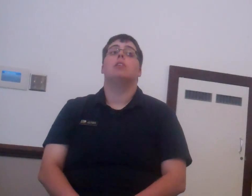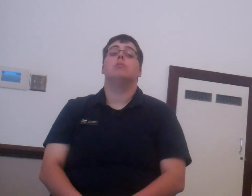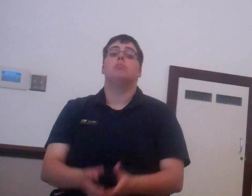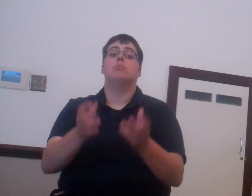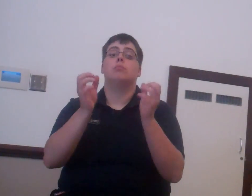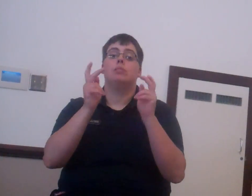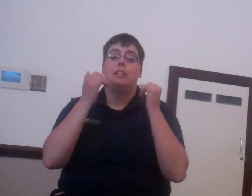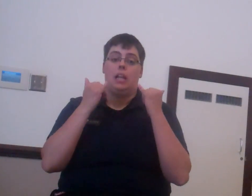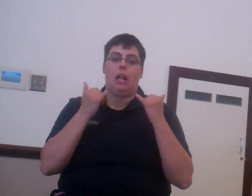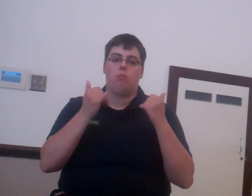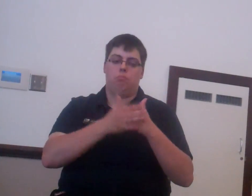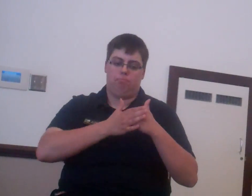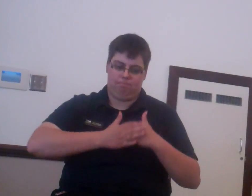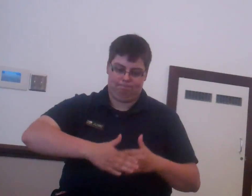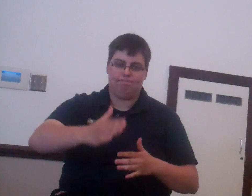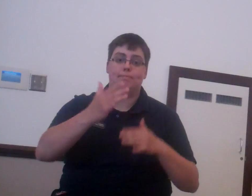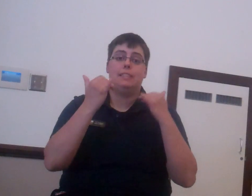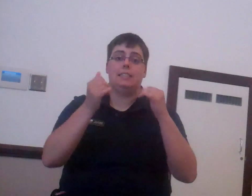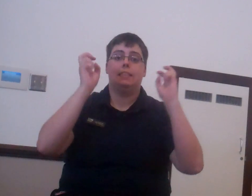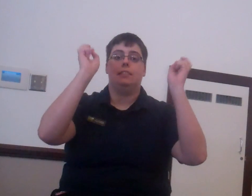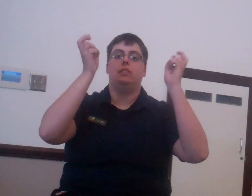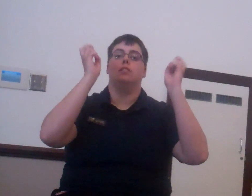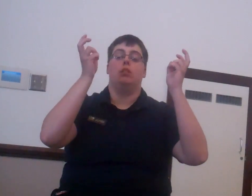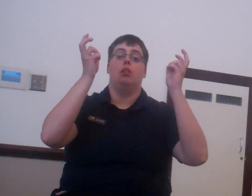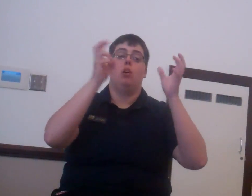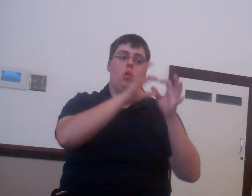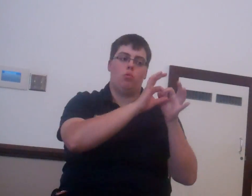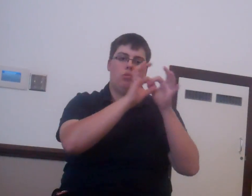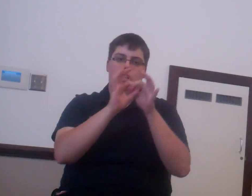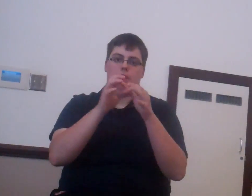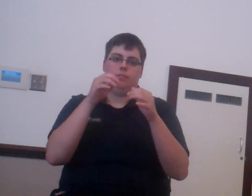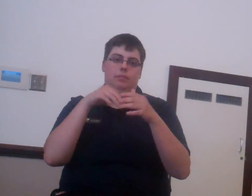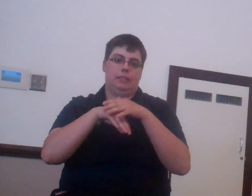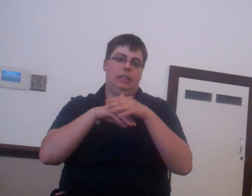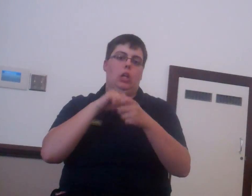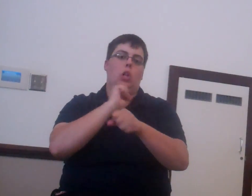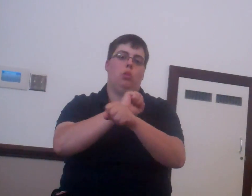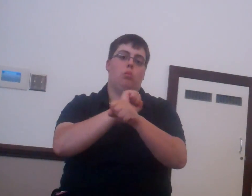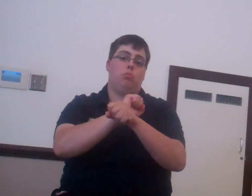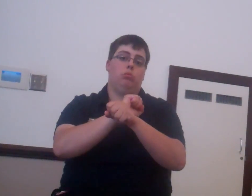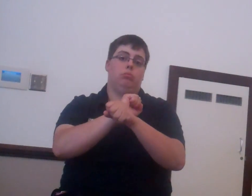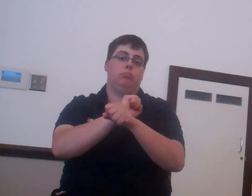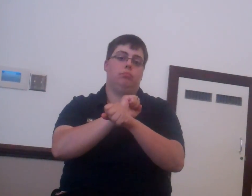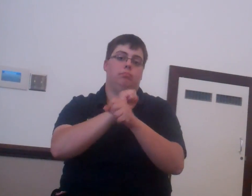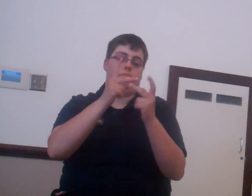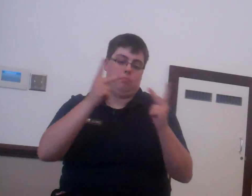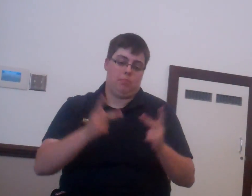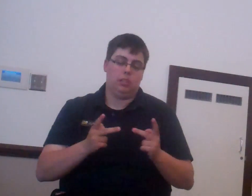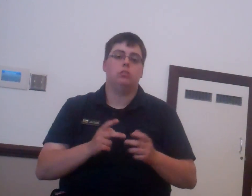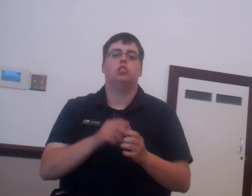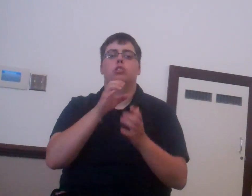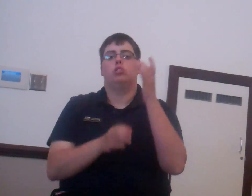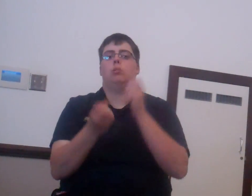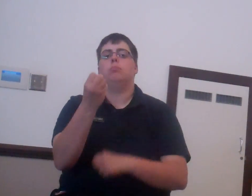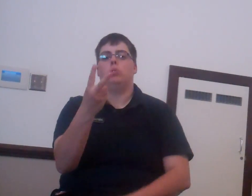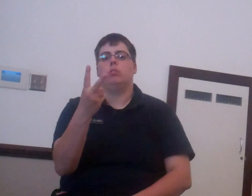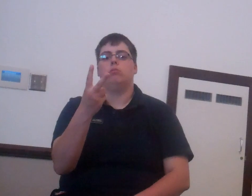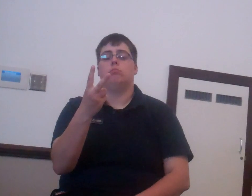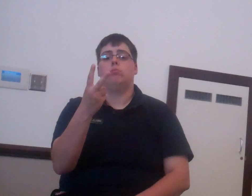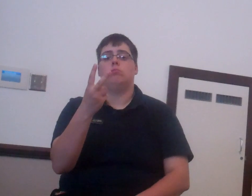into today's topic, relationships in the workplace, chapter 12, our final chapter, and our final chapter in the